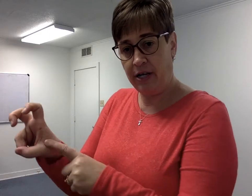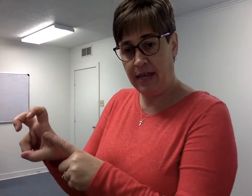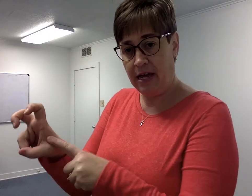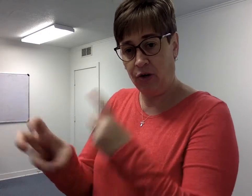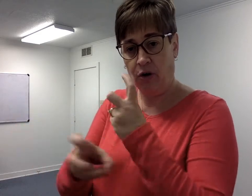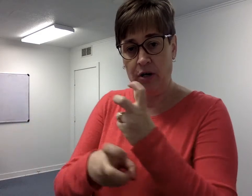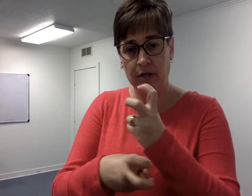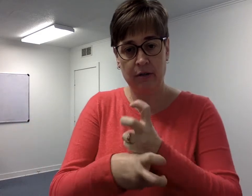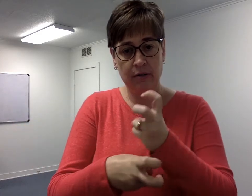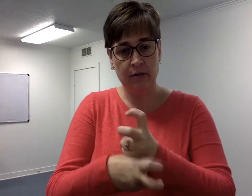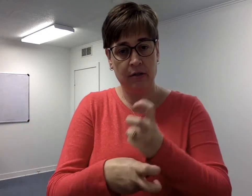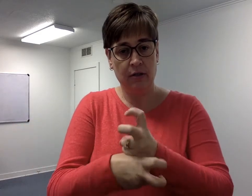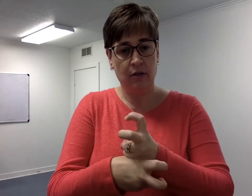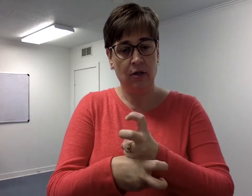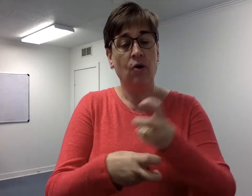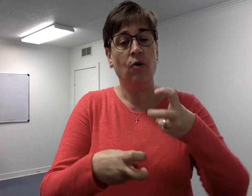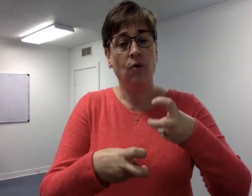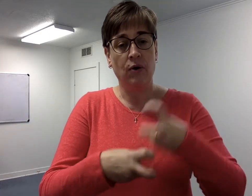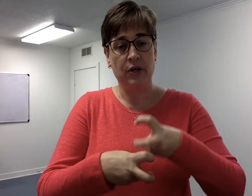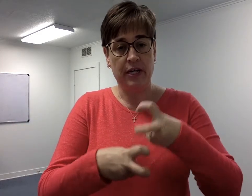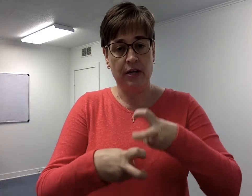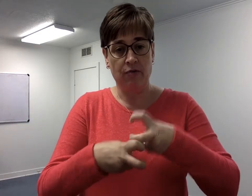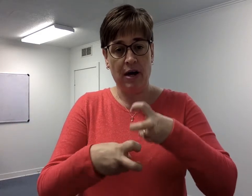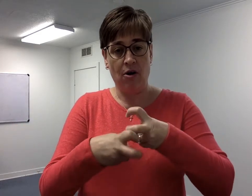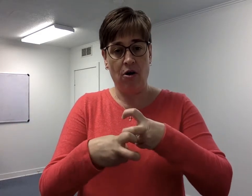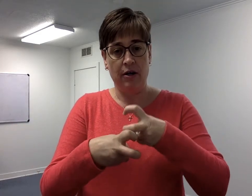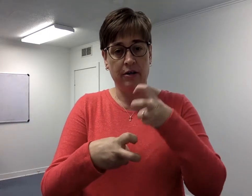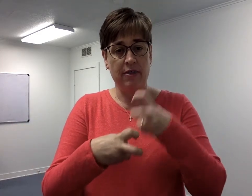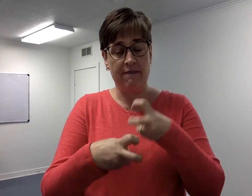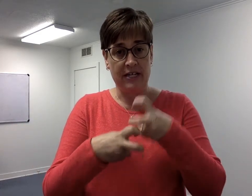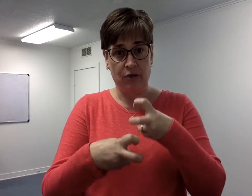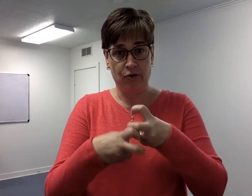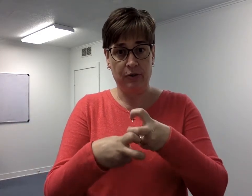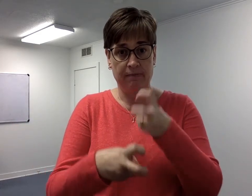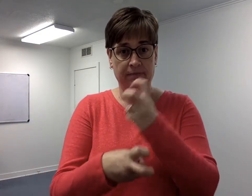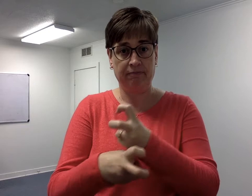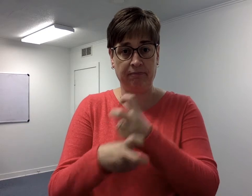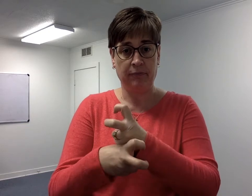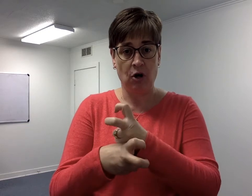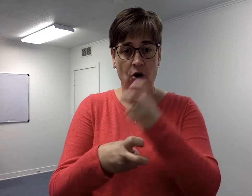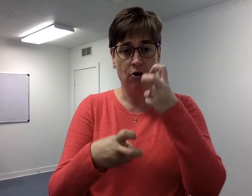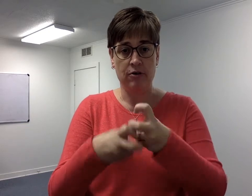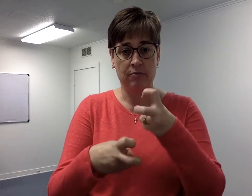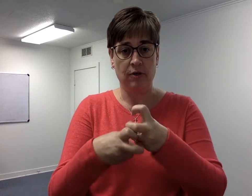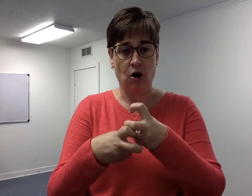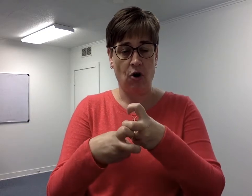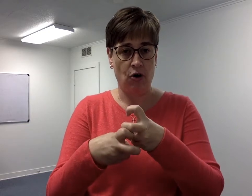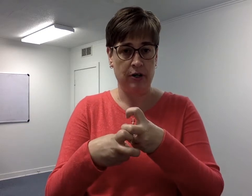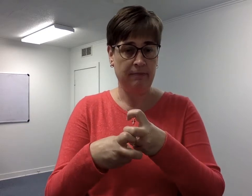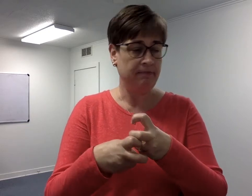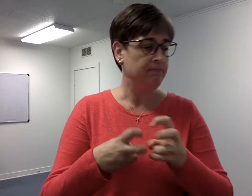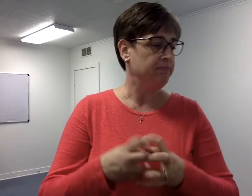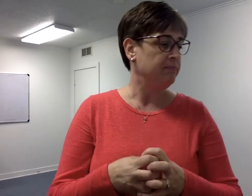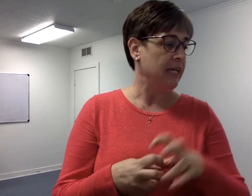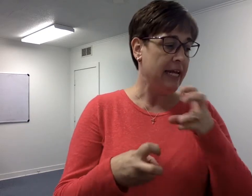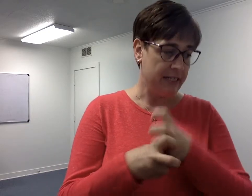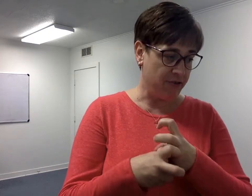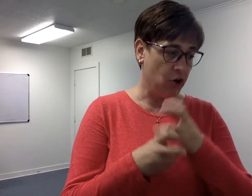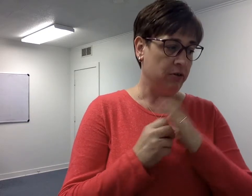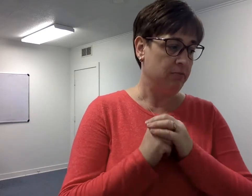that crook. Or you can hit it right on the fingers. Hard, hard. And difficult.